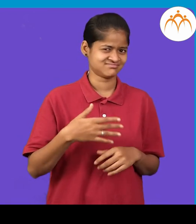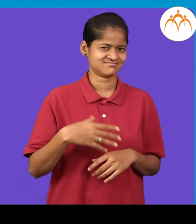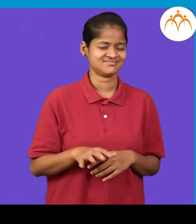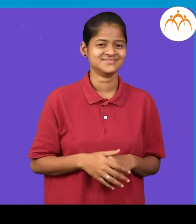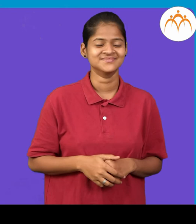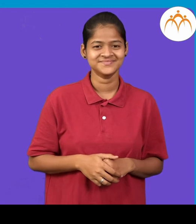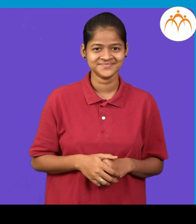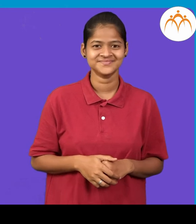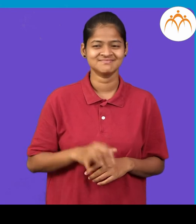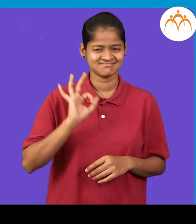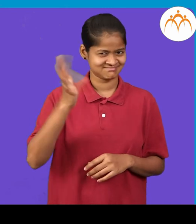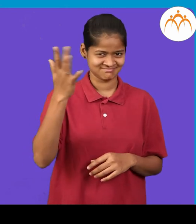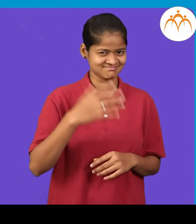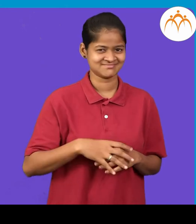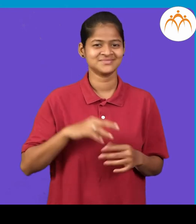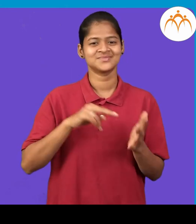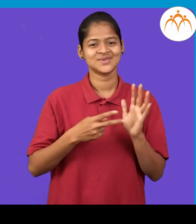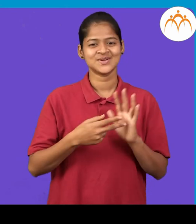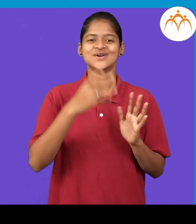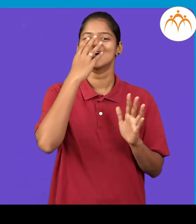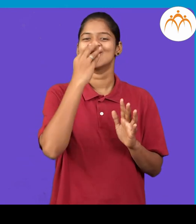this saying the grapes are sore